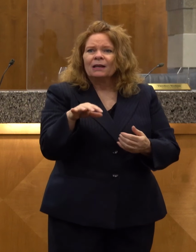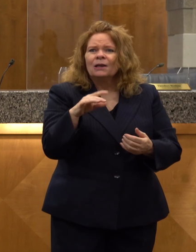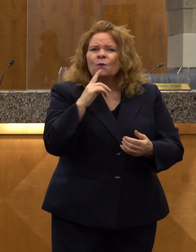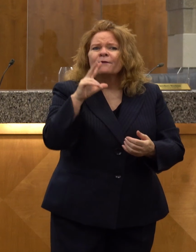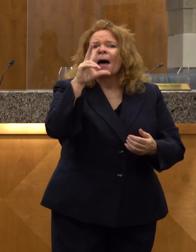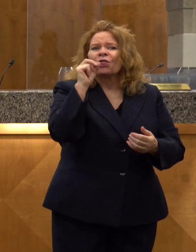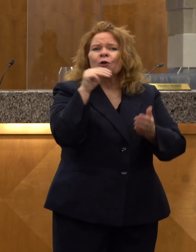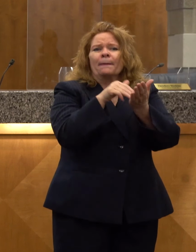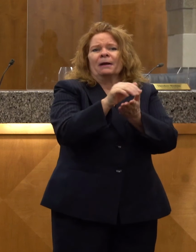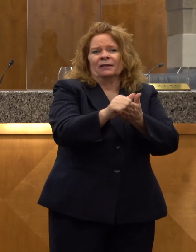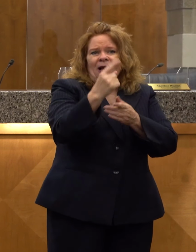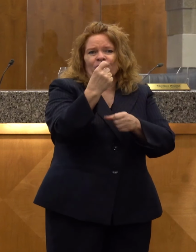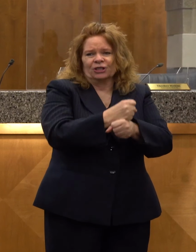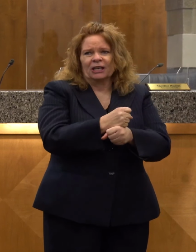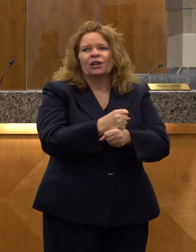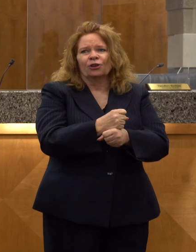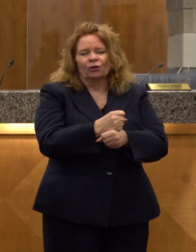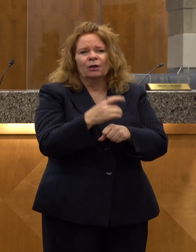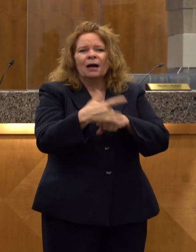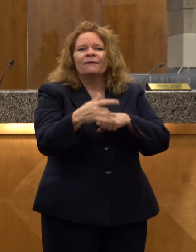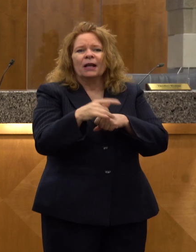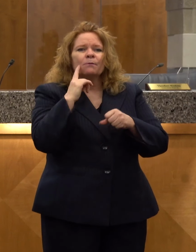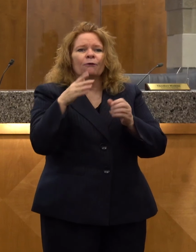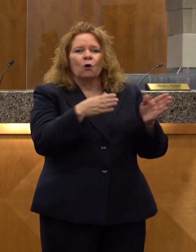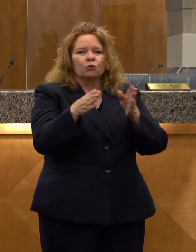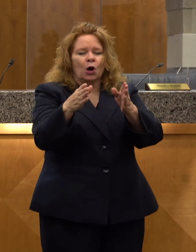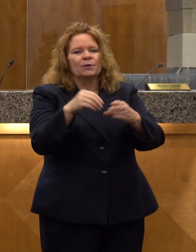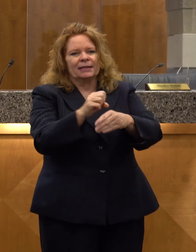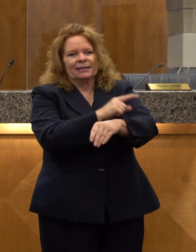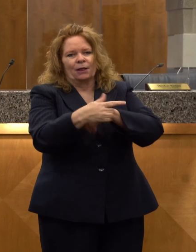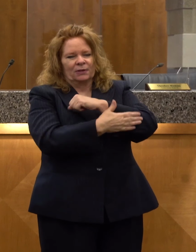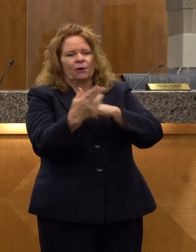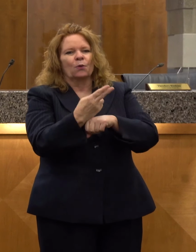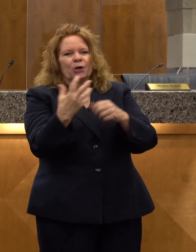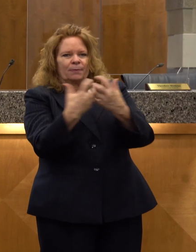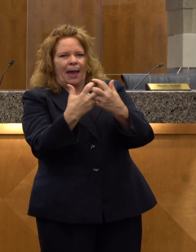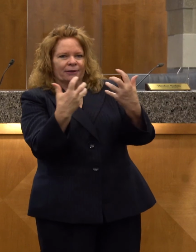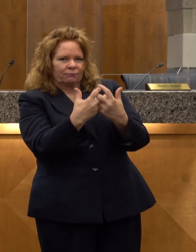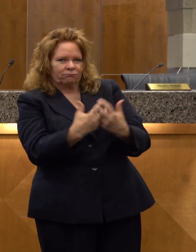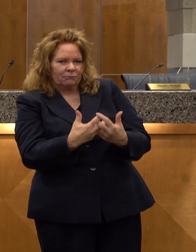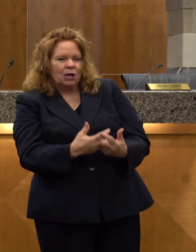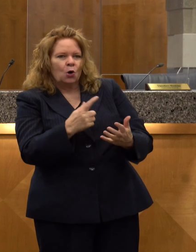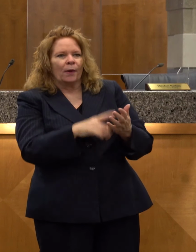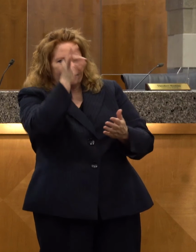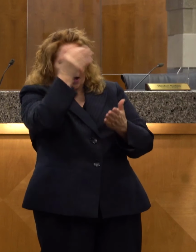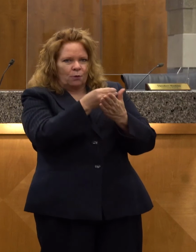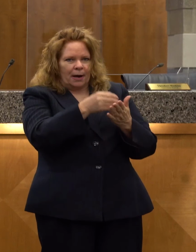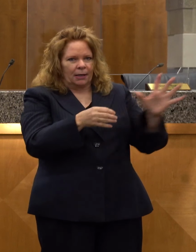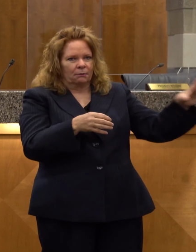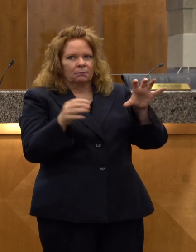We have about $30 million a year to available for roads in St. Louis County that we use to match with available federal